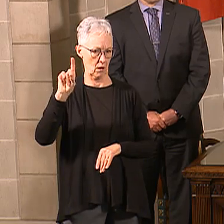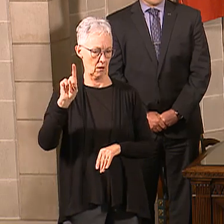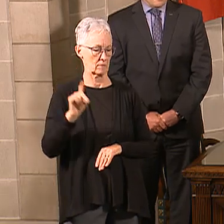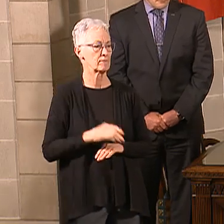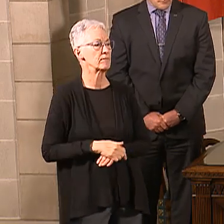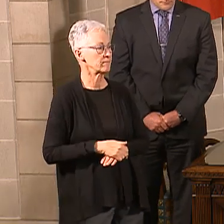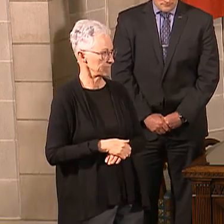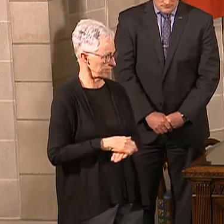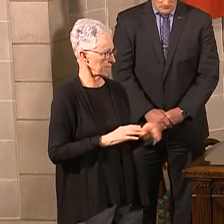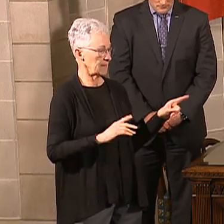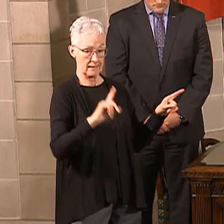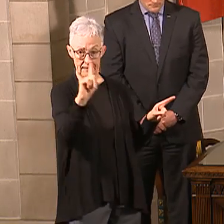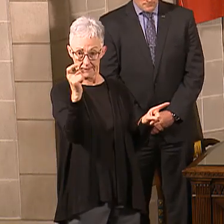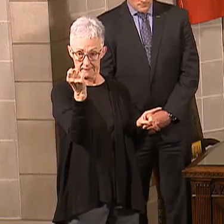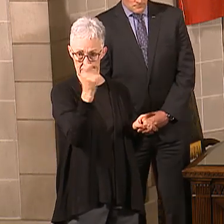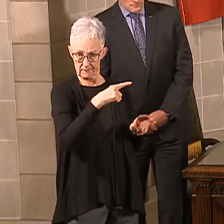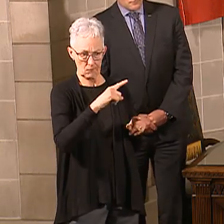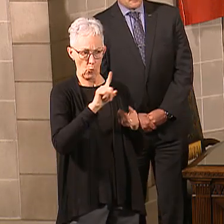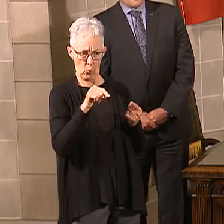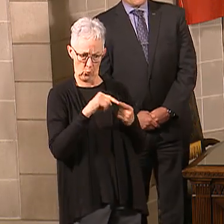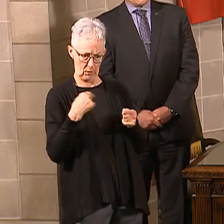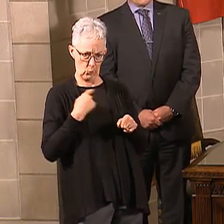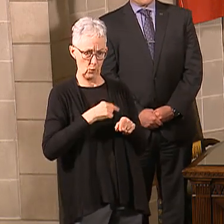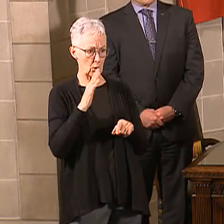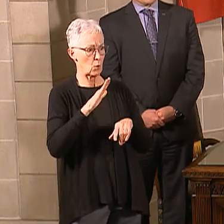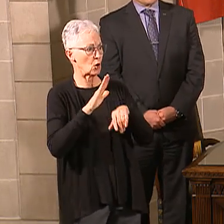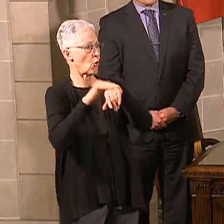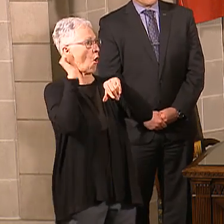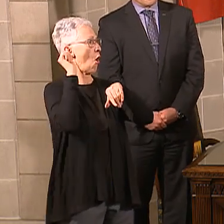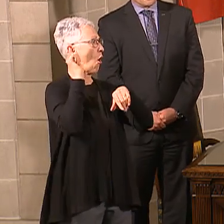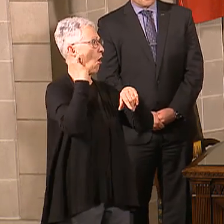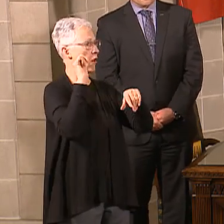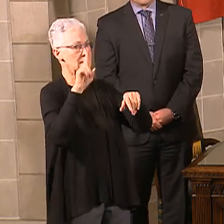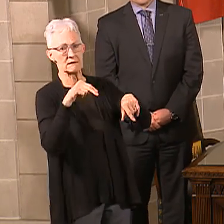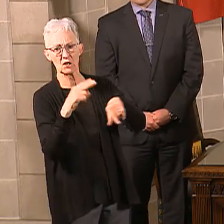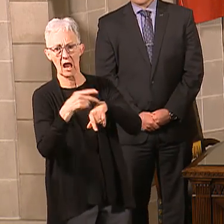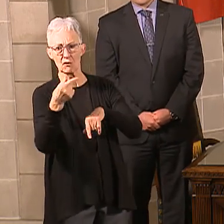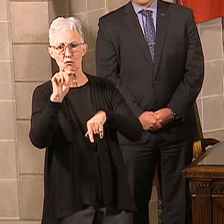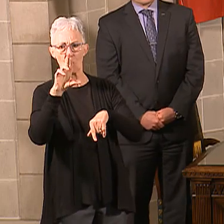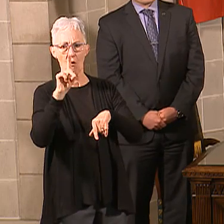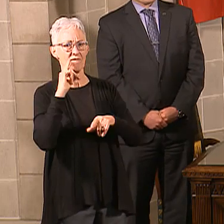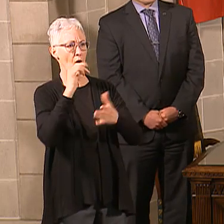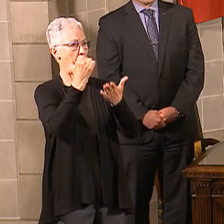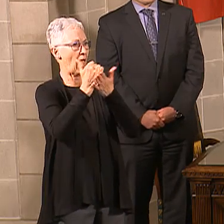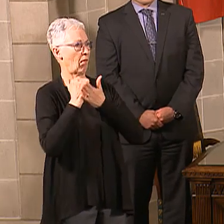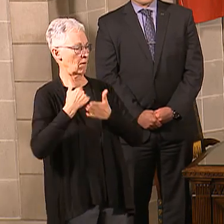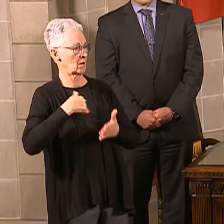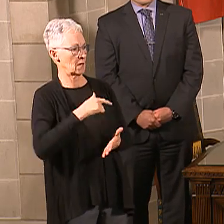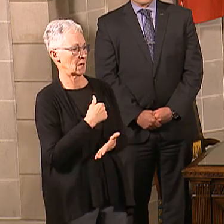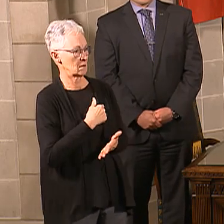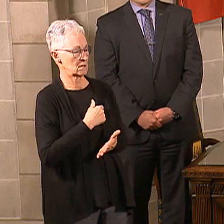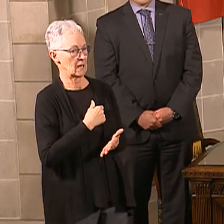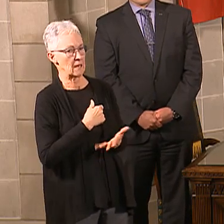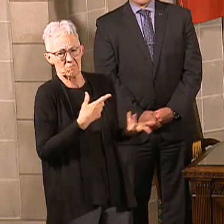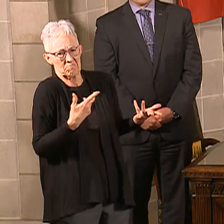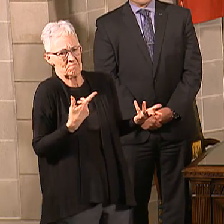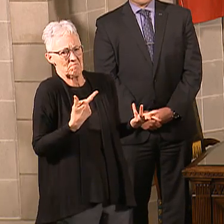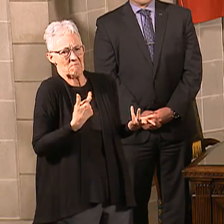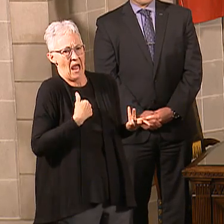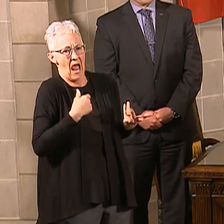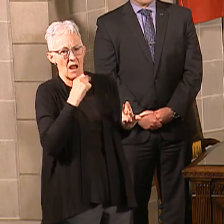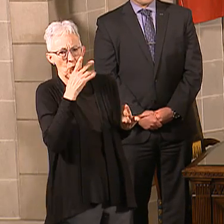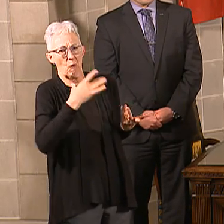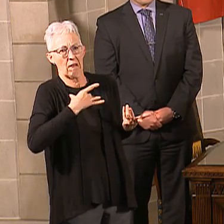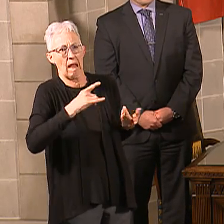would I mobilize the National Guard, give us a hypothetical. I actually don't deal in hypotheticals. But what I will tell you is this, we are leveraging the National Guard now. We've got,